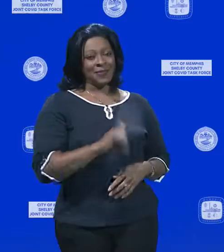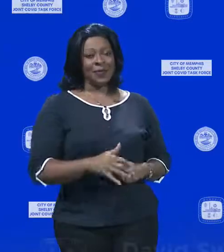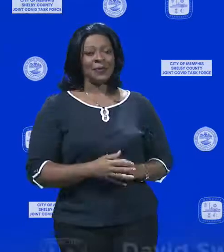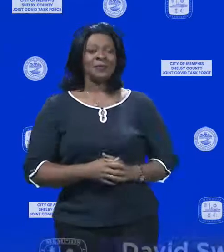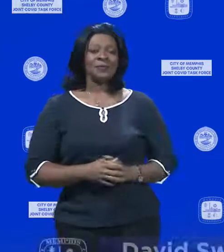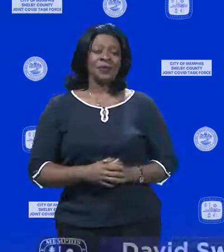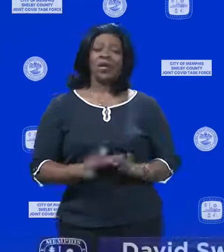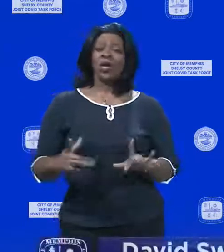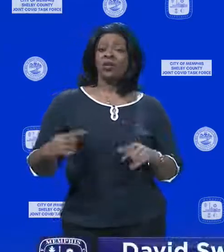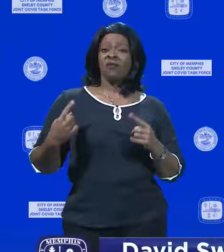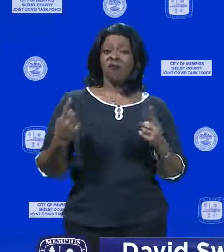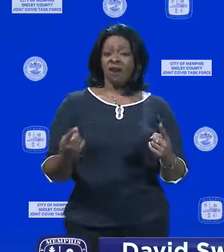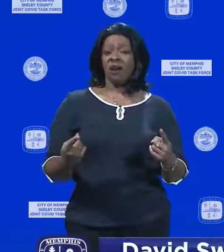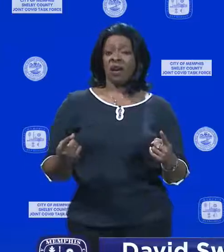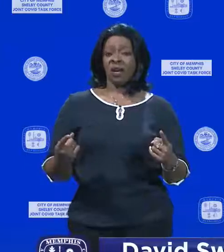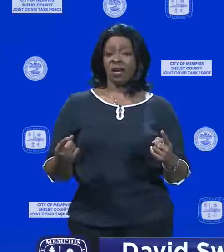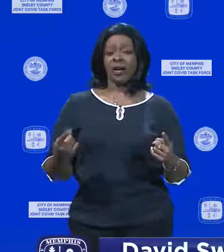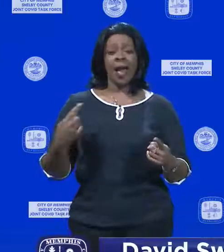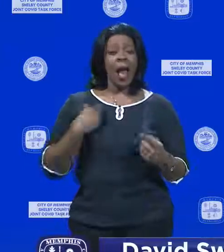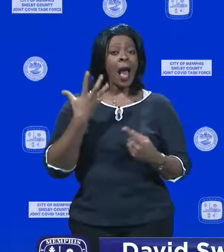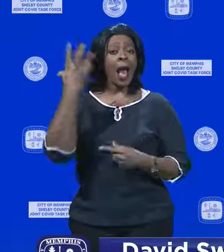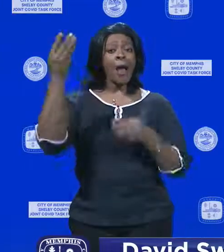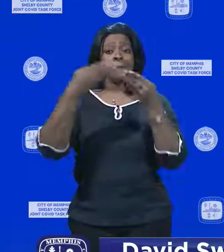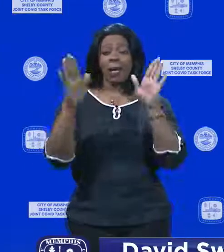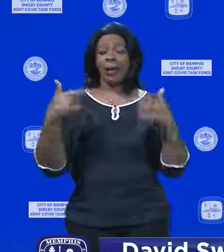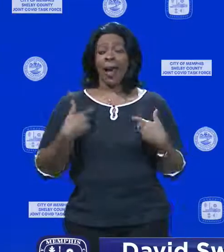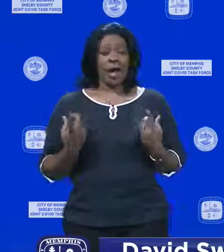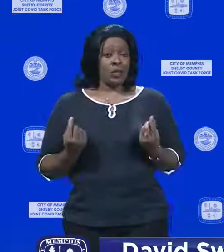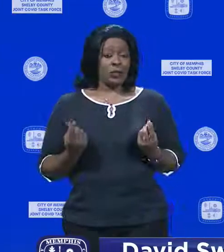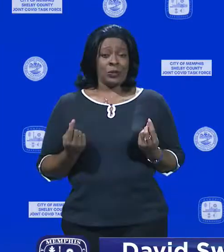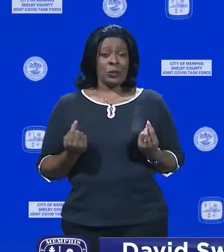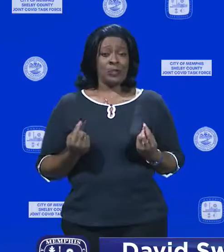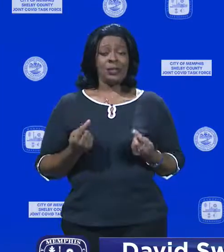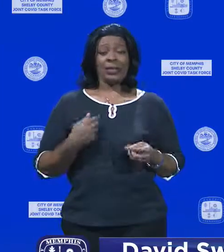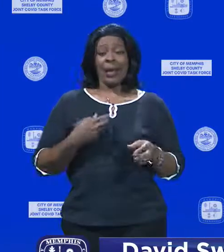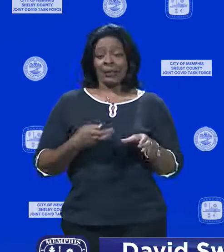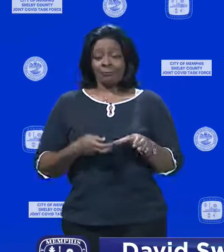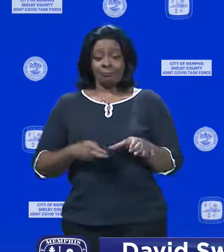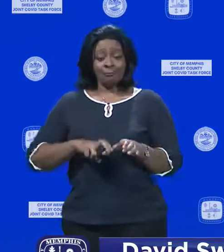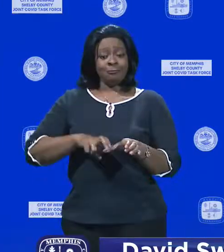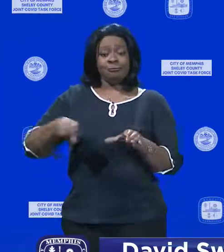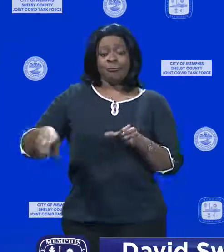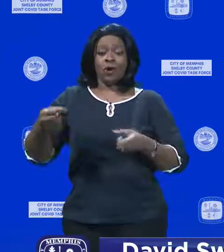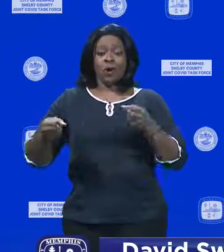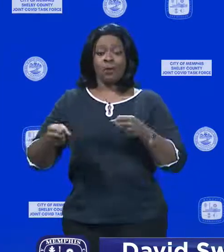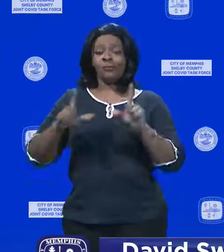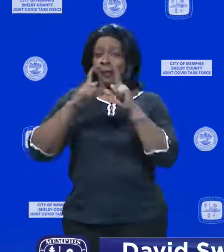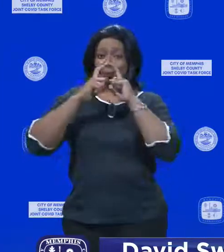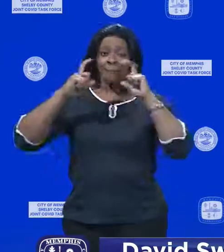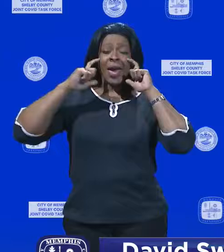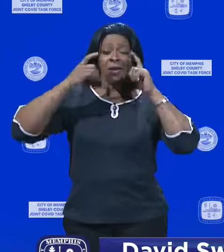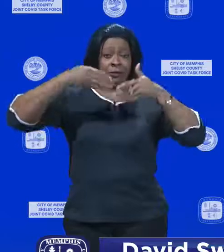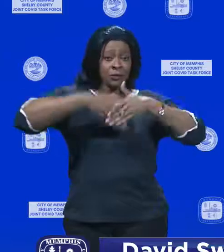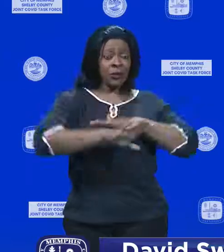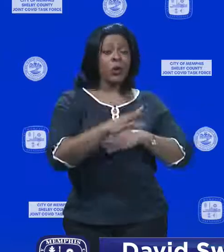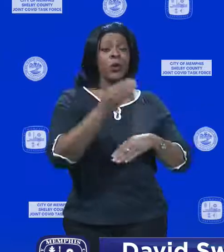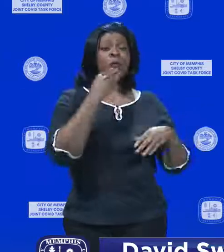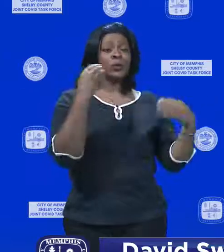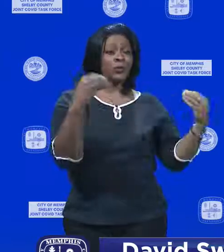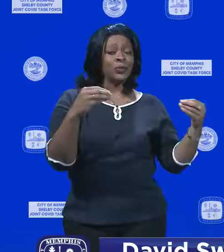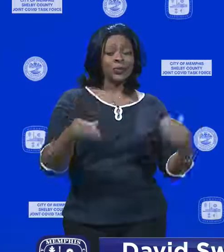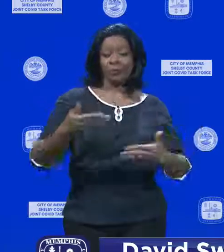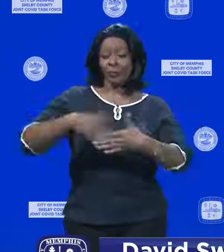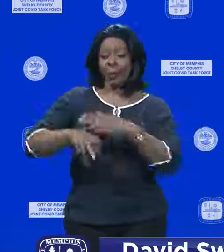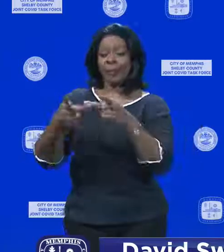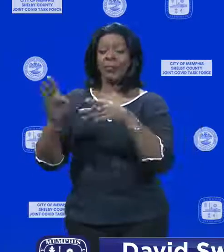Well, so far, when I've been in public, I get out of my car, I put on my mask, and I go into my grocery store or